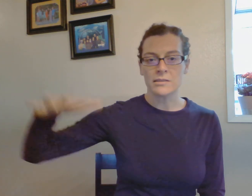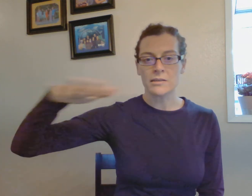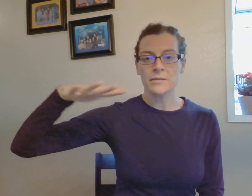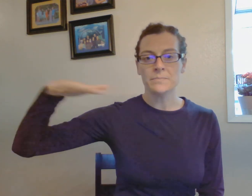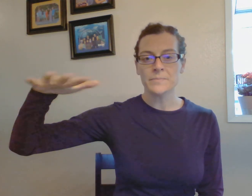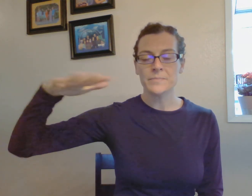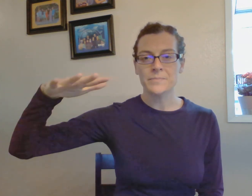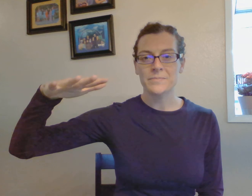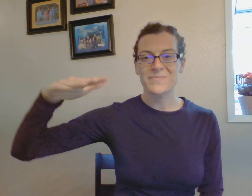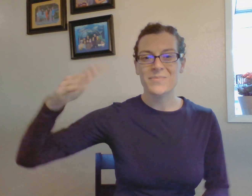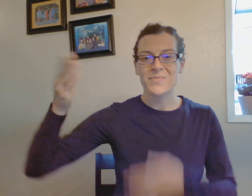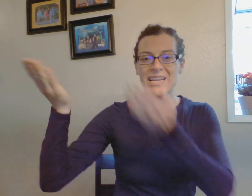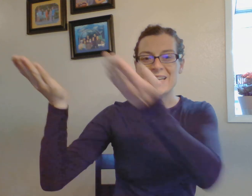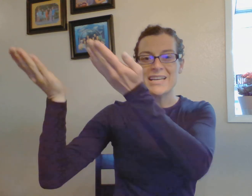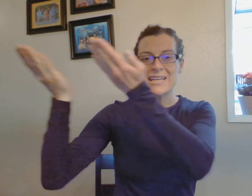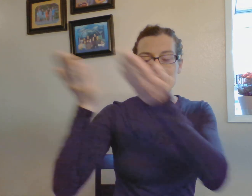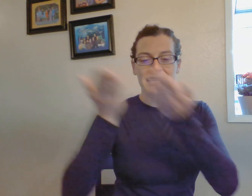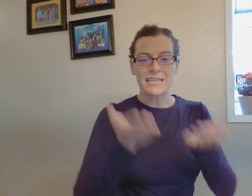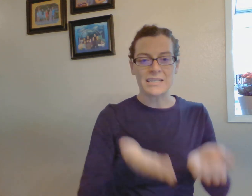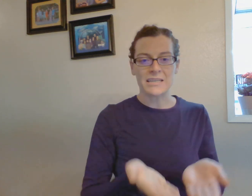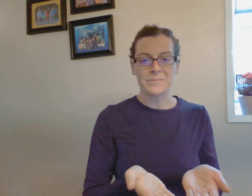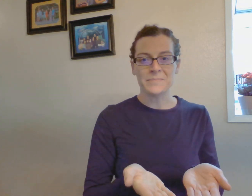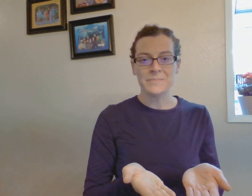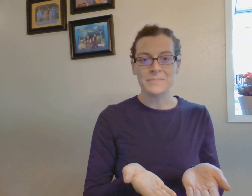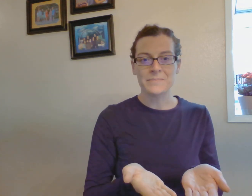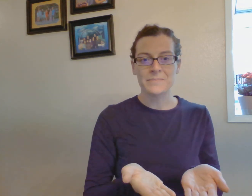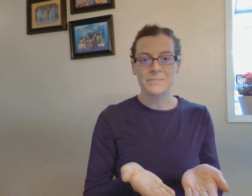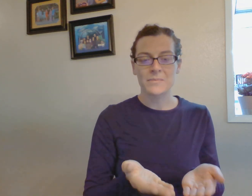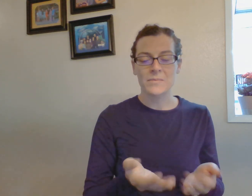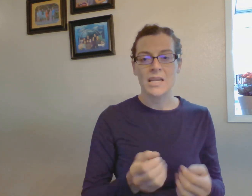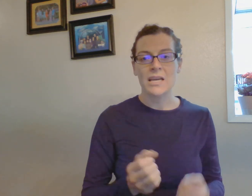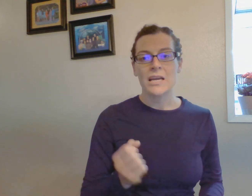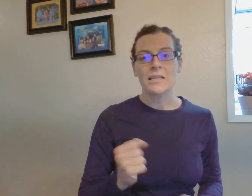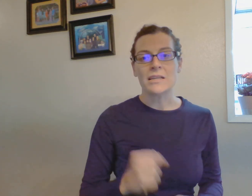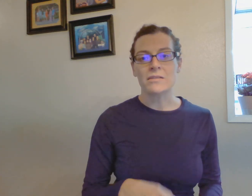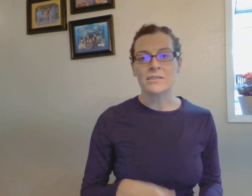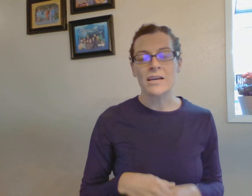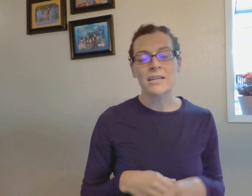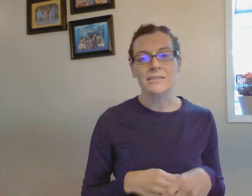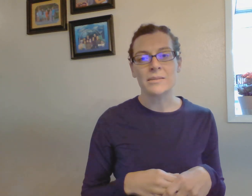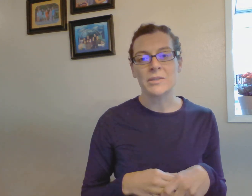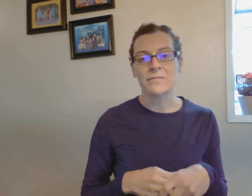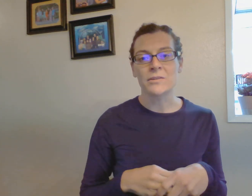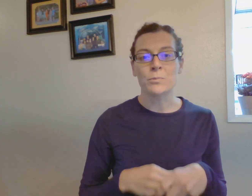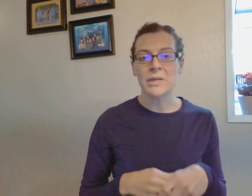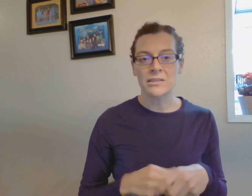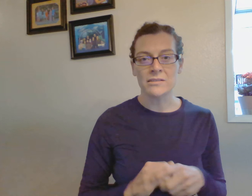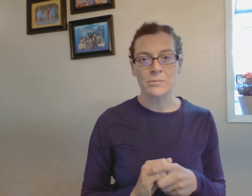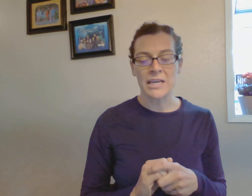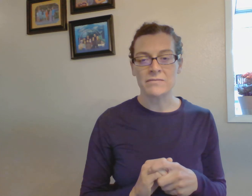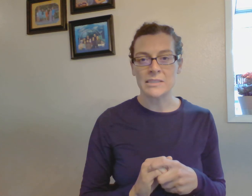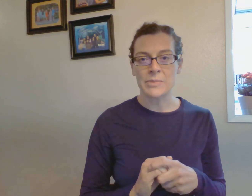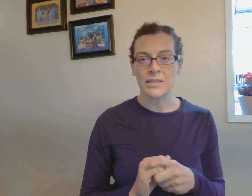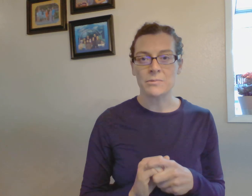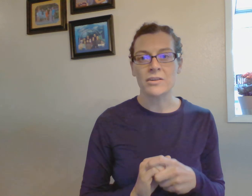come. Now there's not a symbol for will, so we have to spell it with our